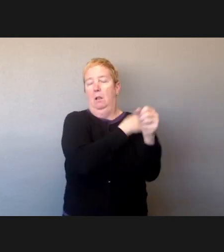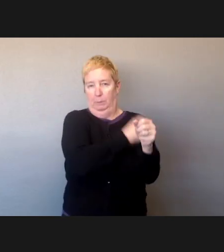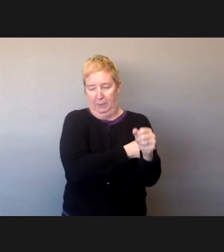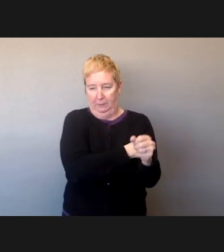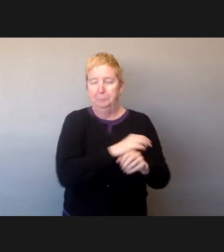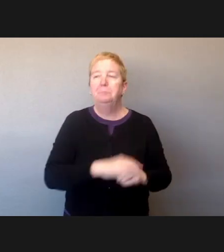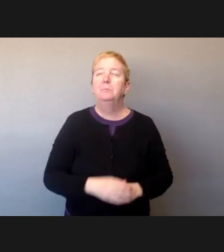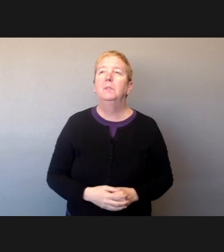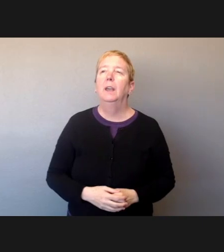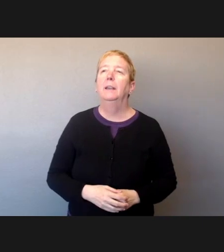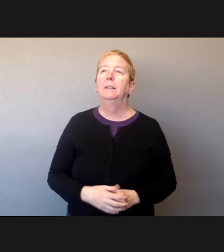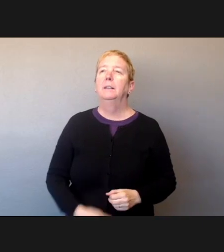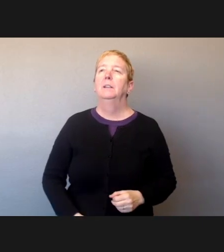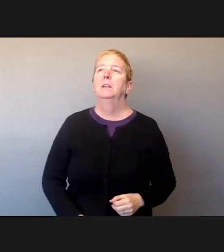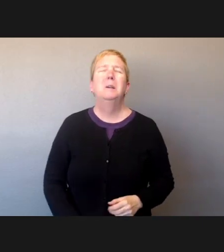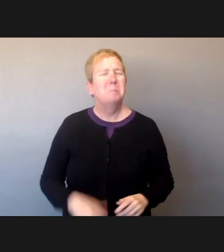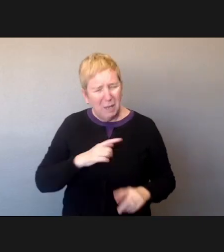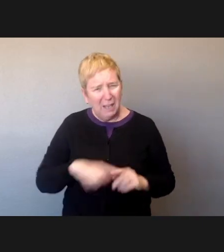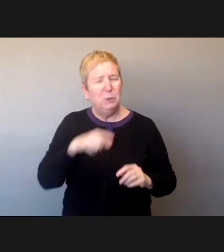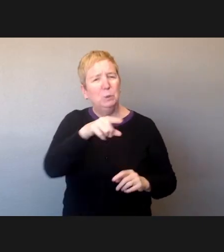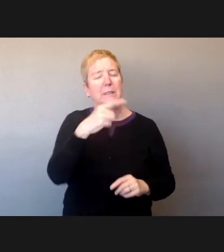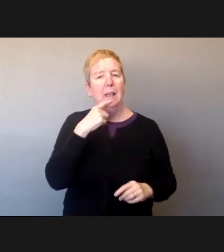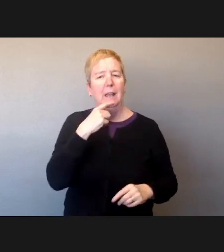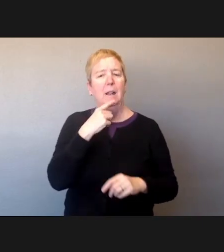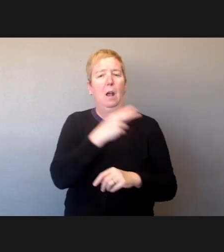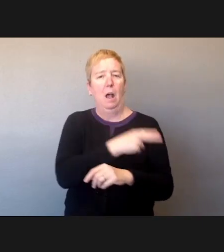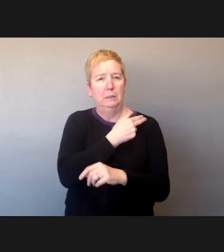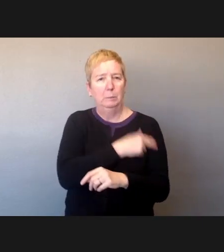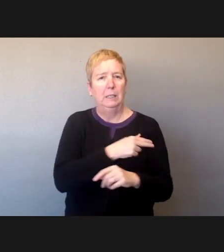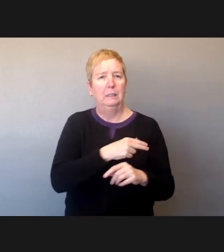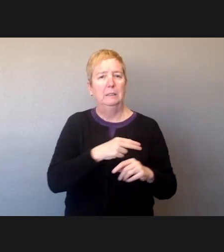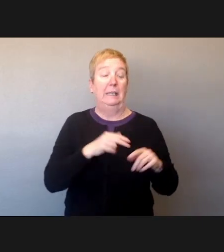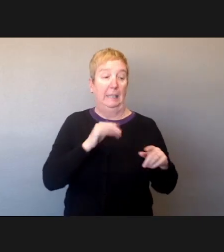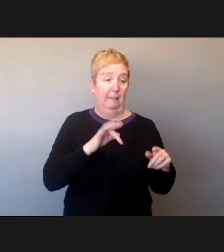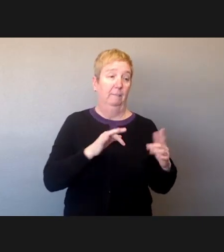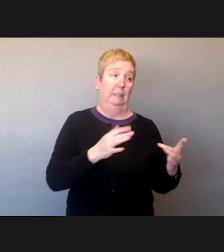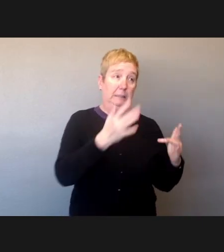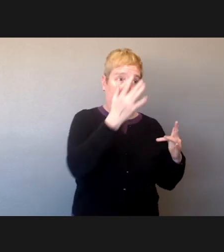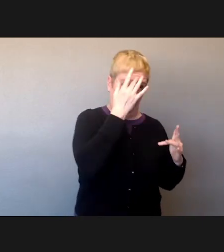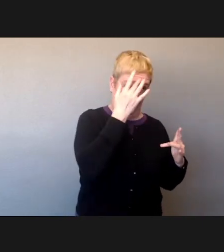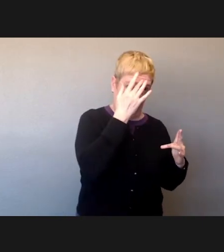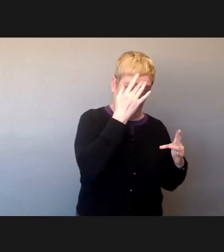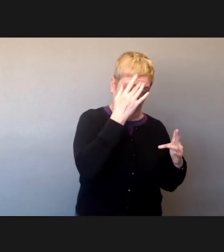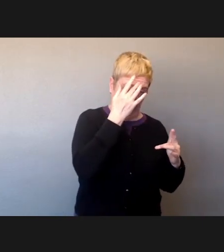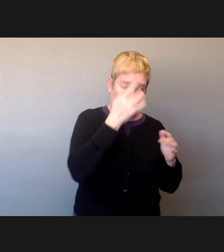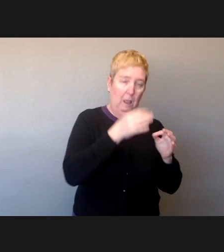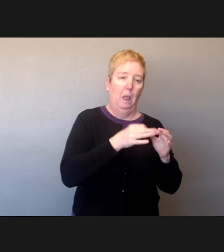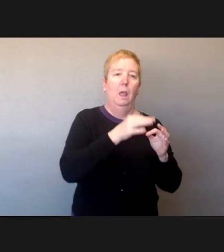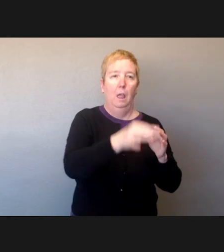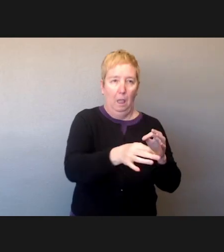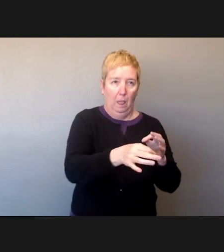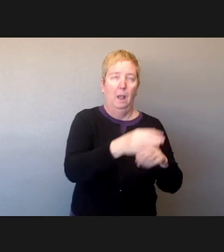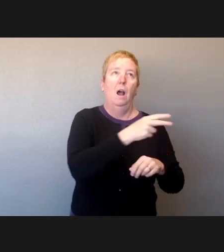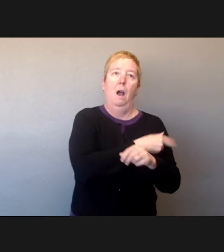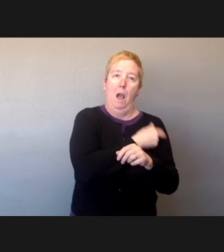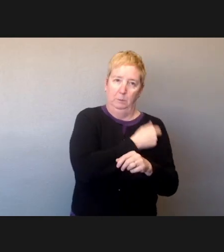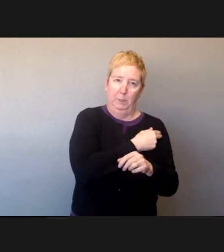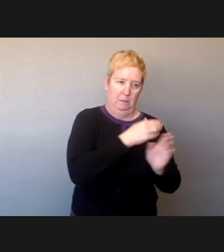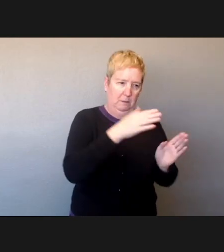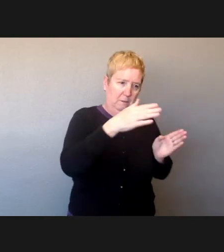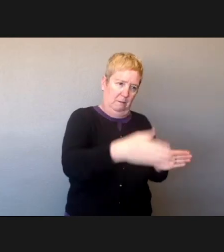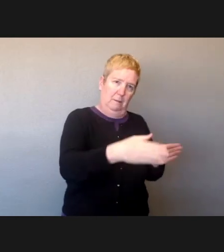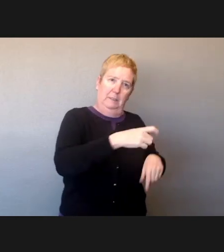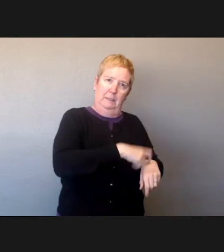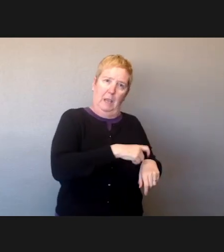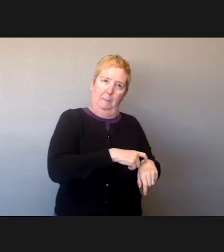a lagging indicator. It takes time for a person to contract the virus and then develop serious enough